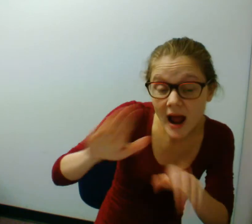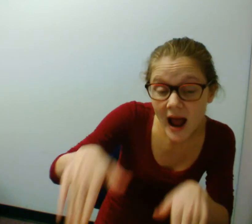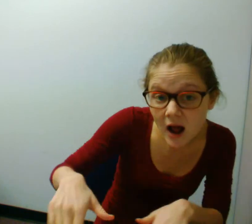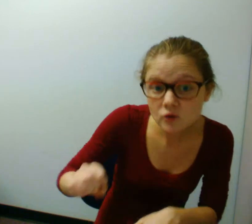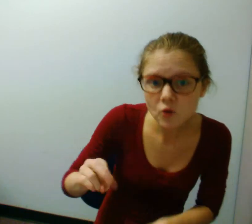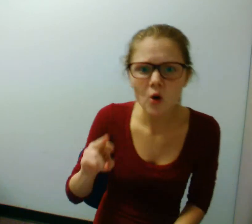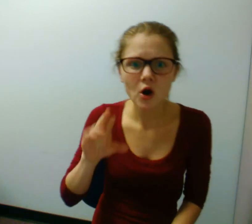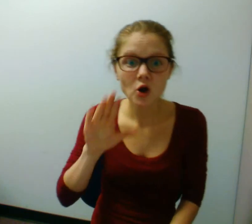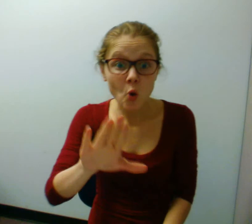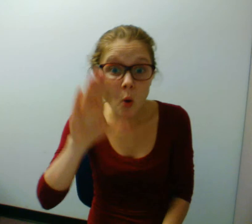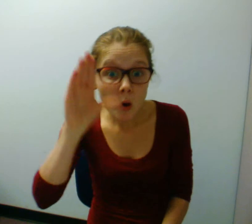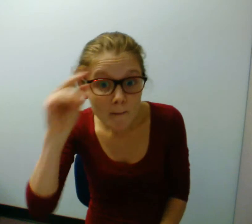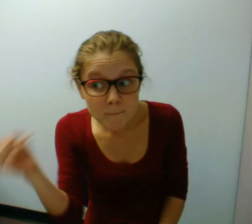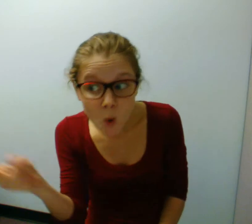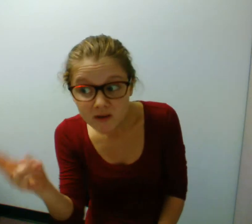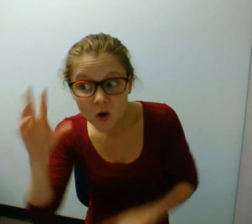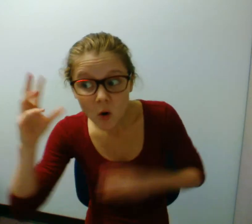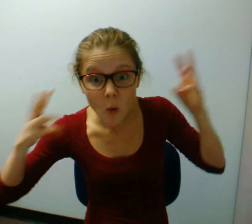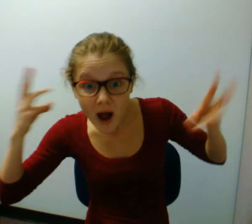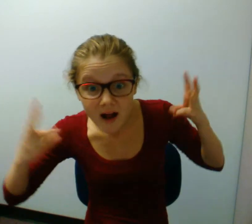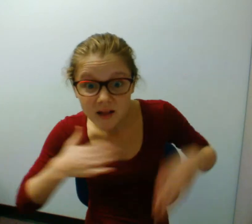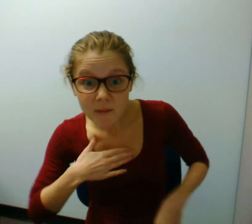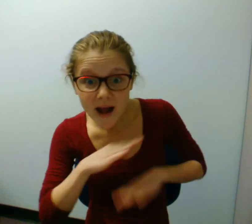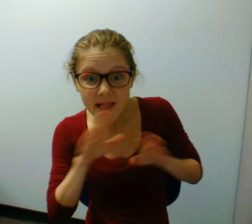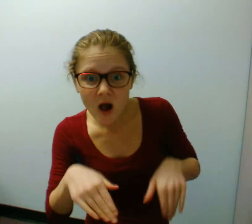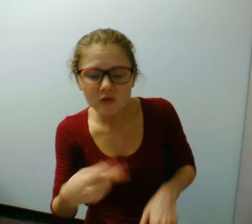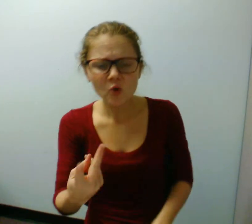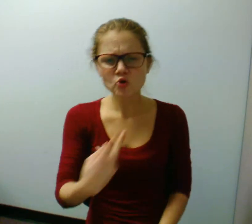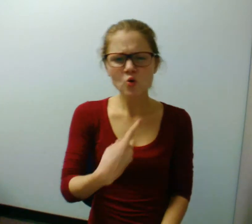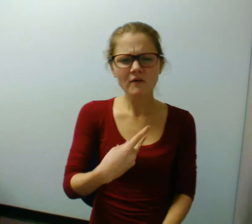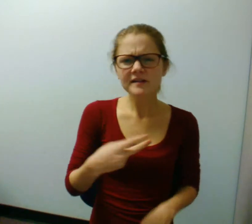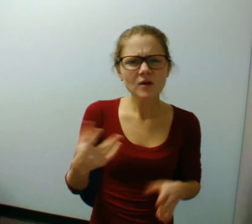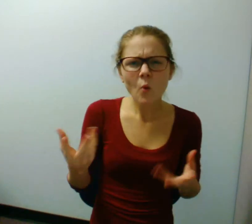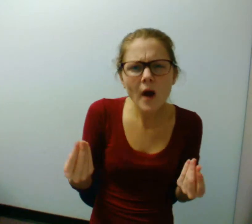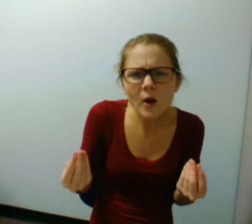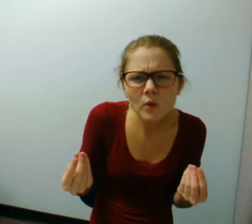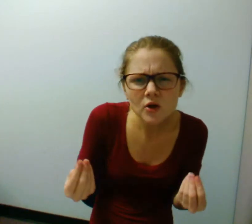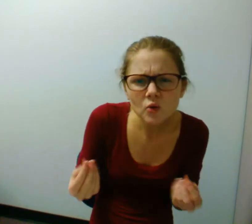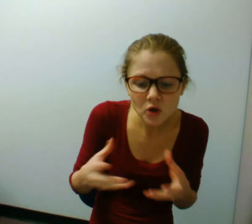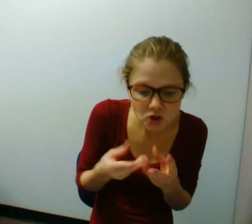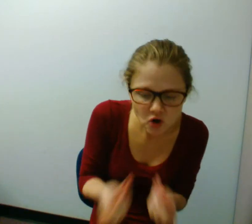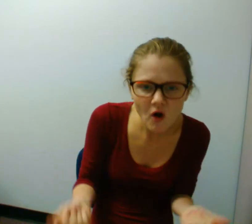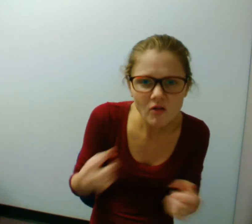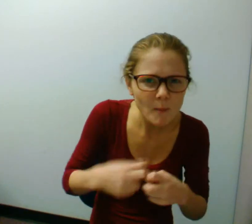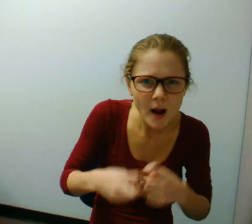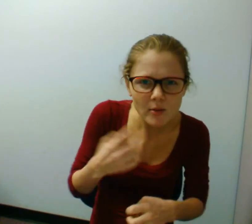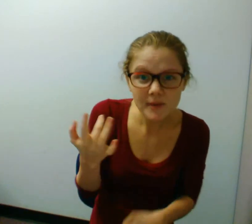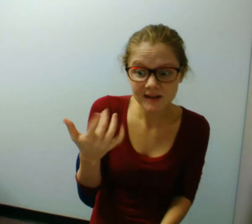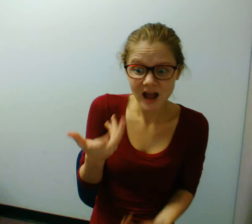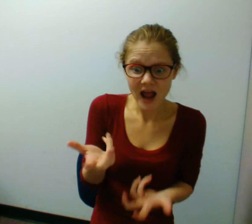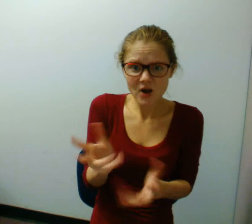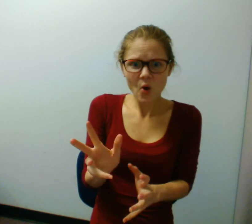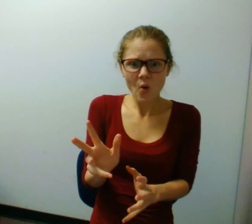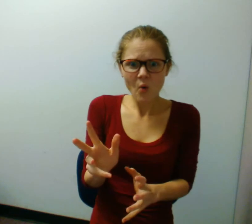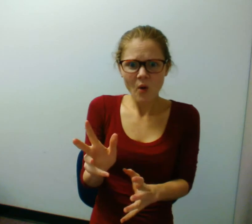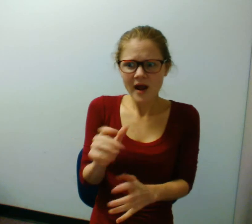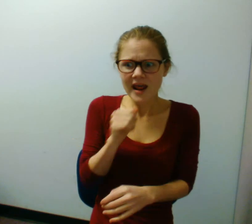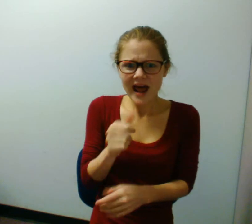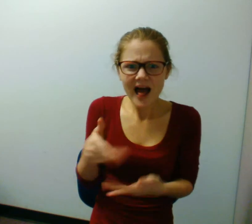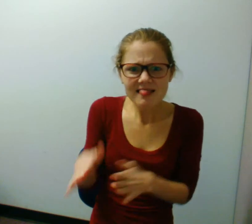boys are being wild at my house, what can we do to solve this problem? Because I don't want to ban your children from coming